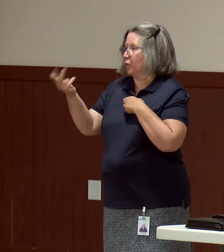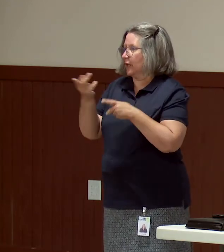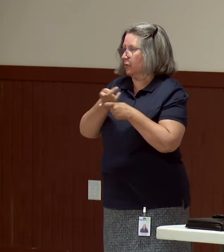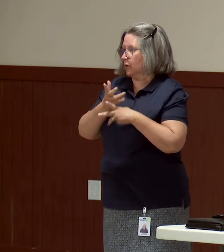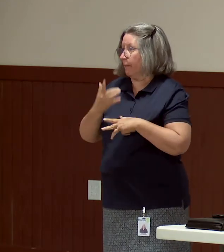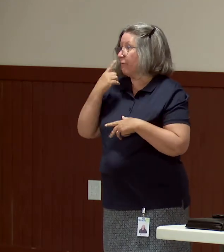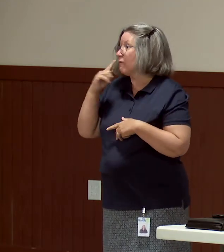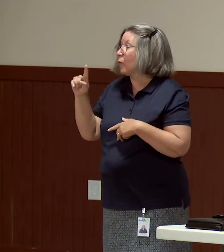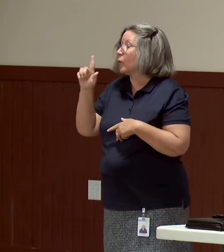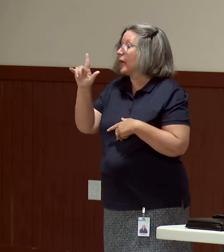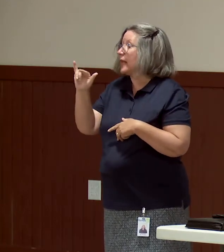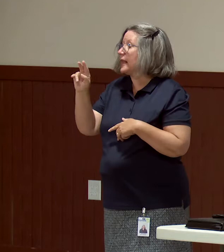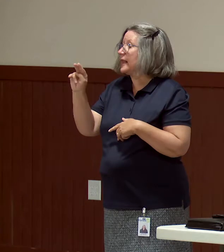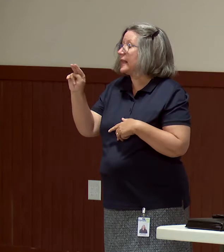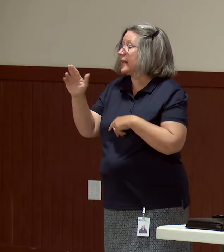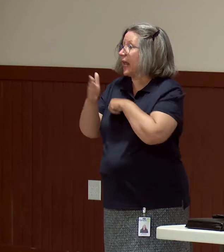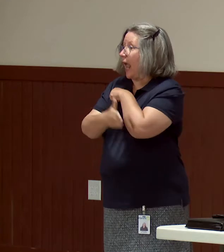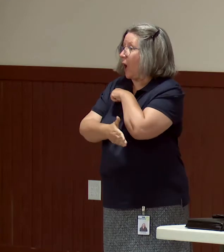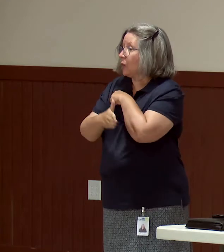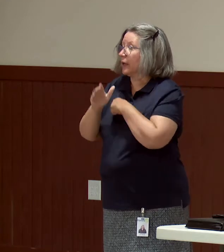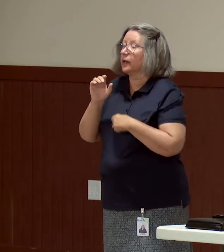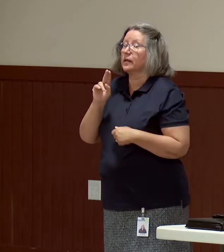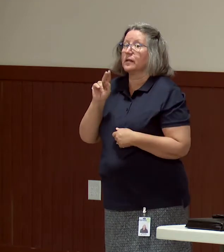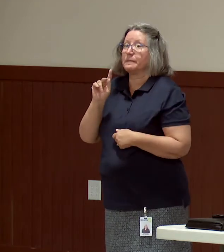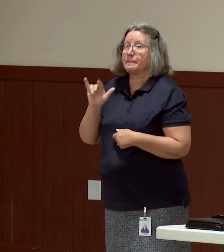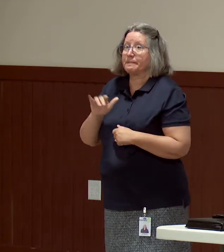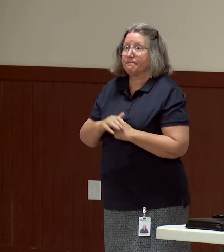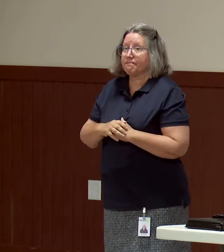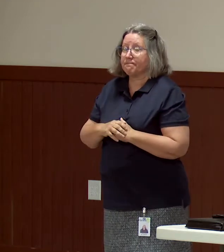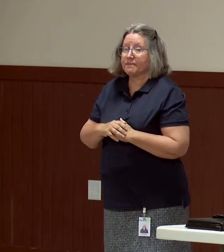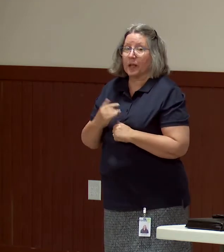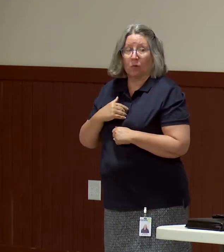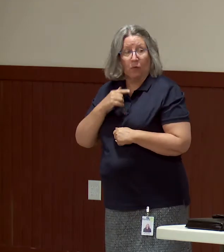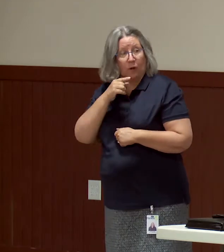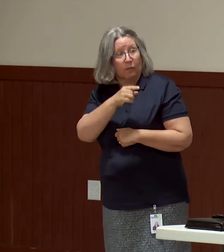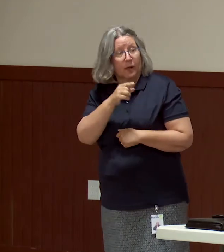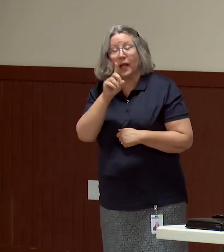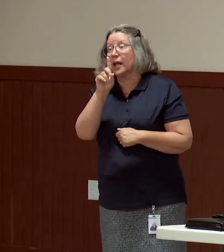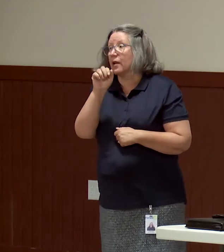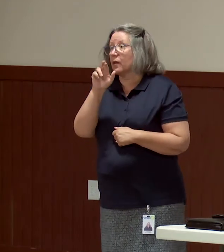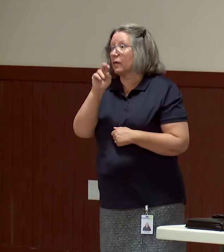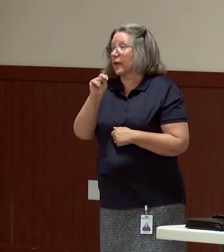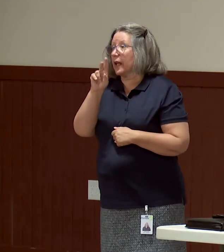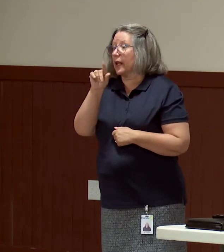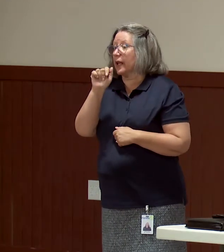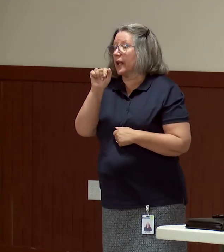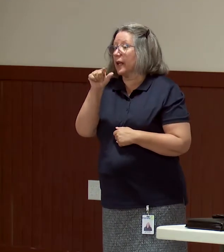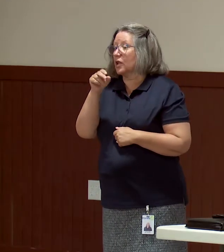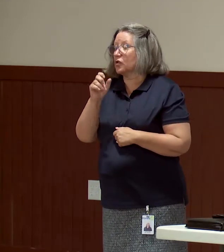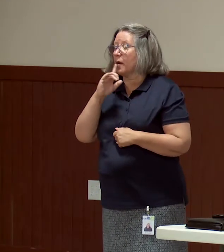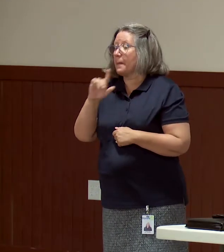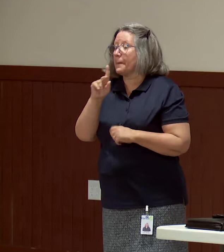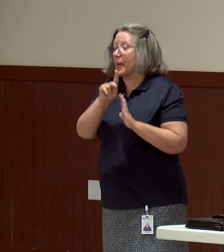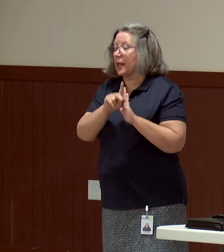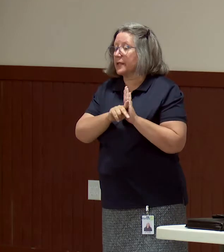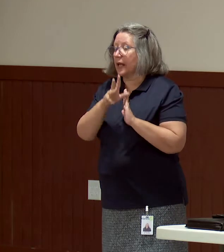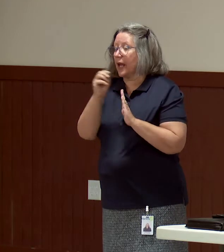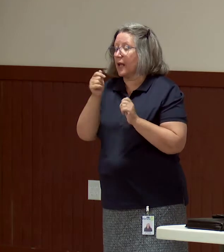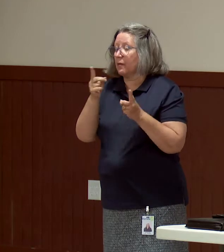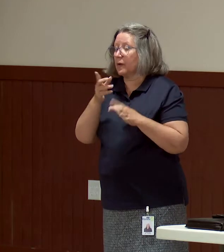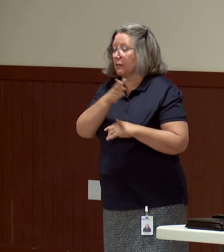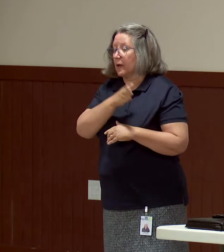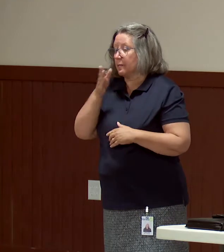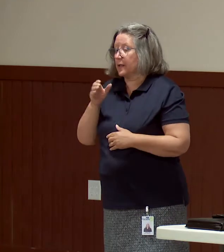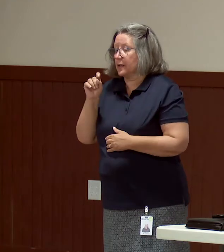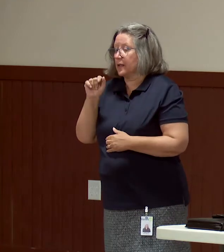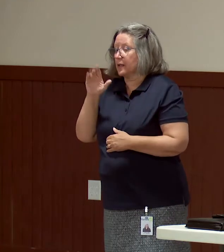Linn County. With me today on my far left is Darren Gage, Director of Policy and Administration, Stacy